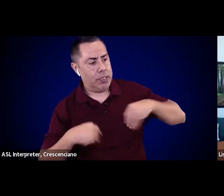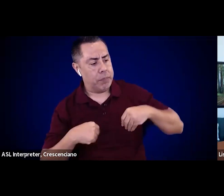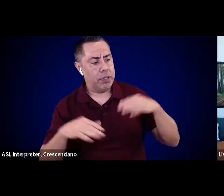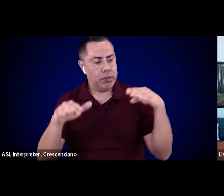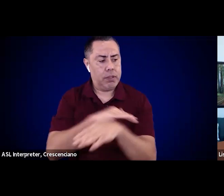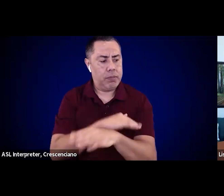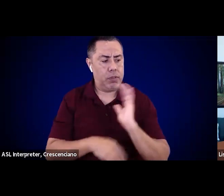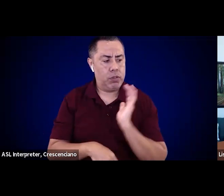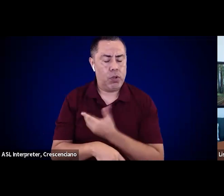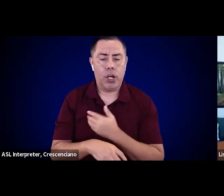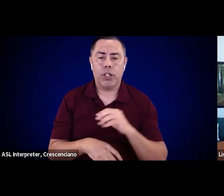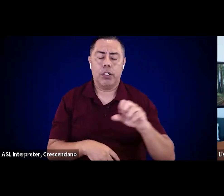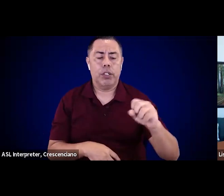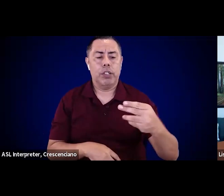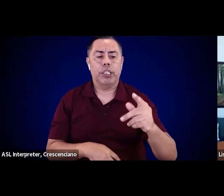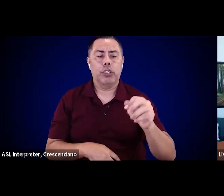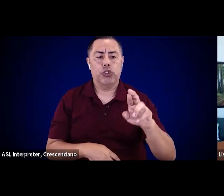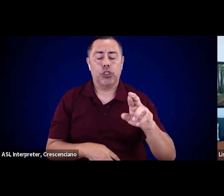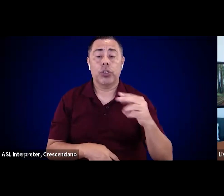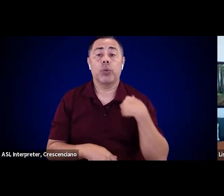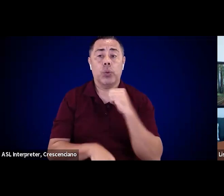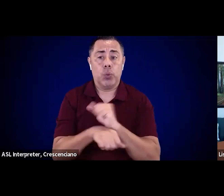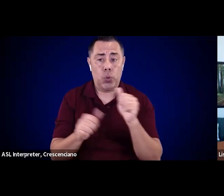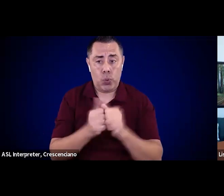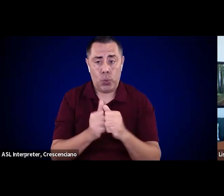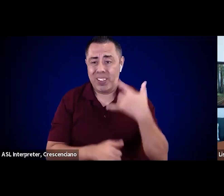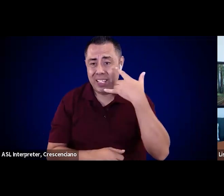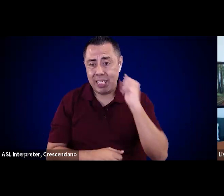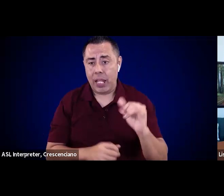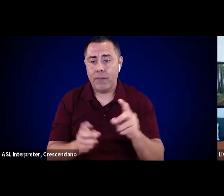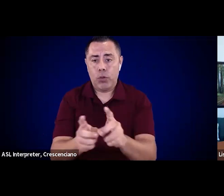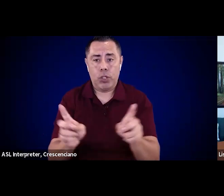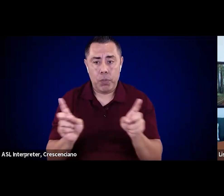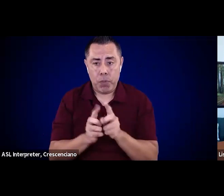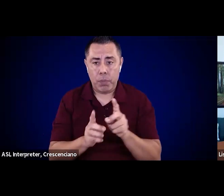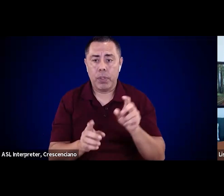the California Department of Social Services, the American Red